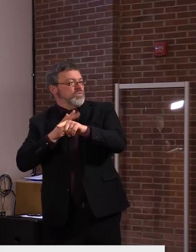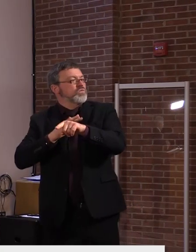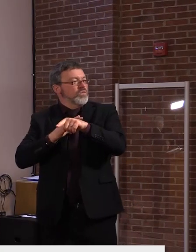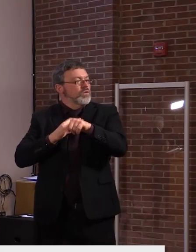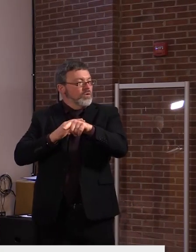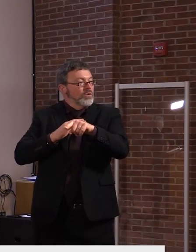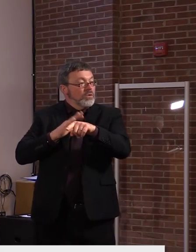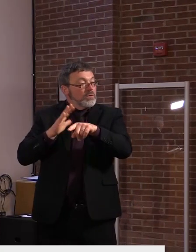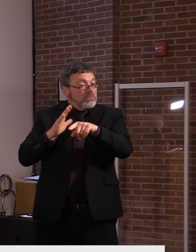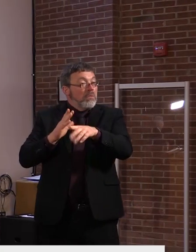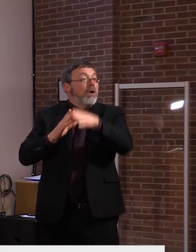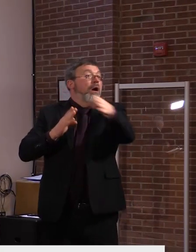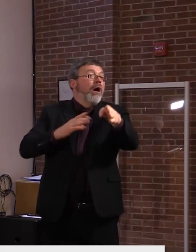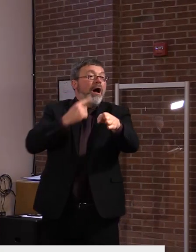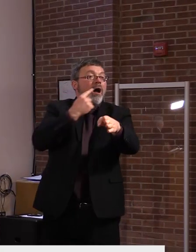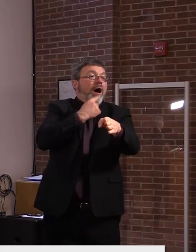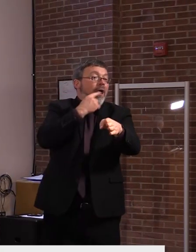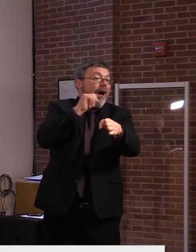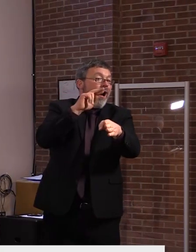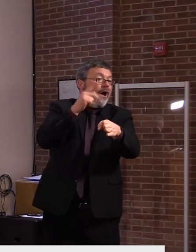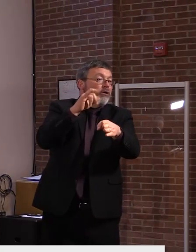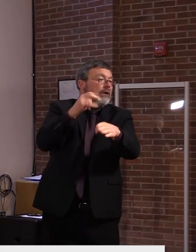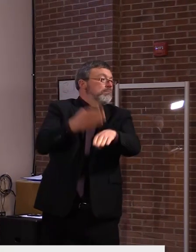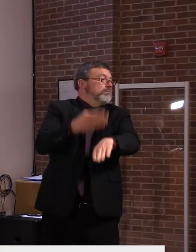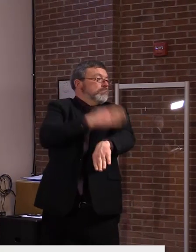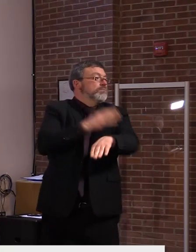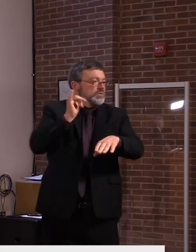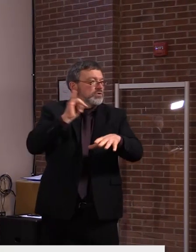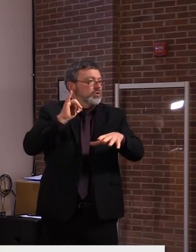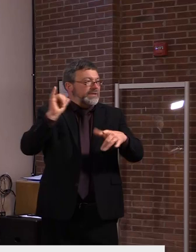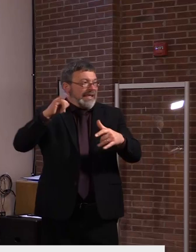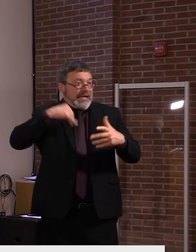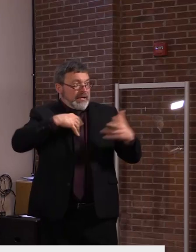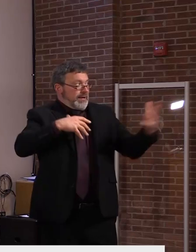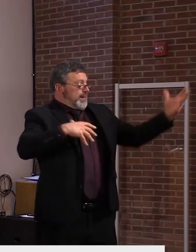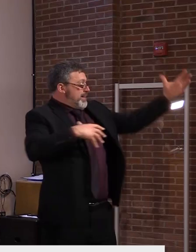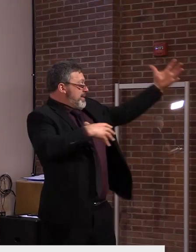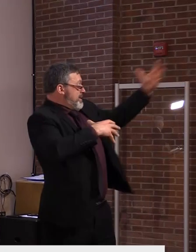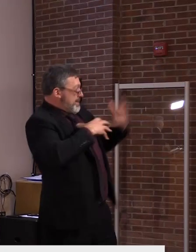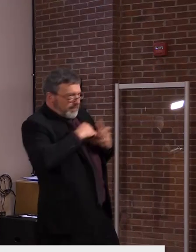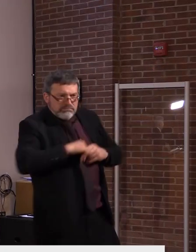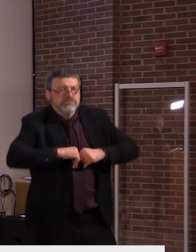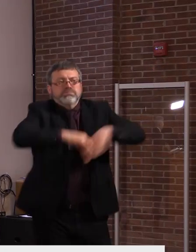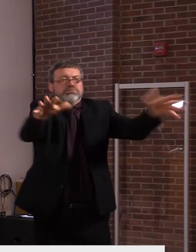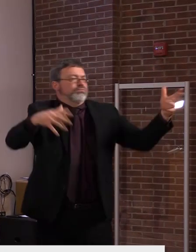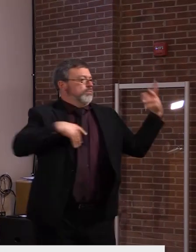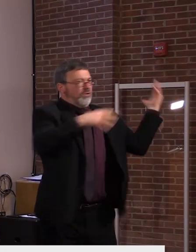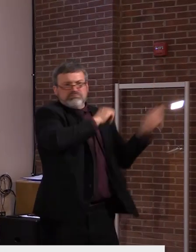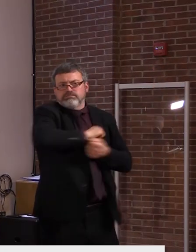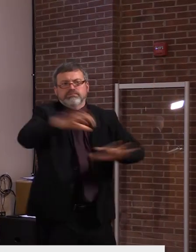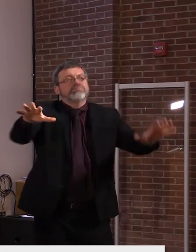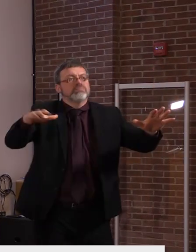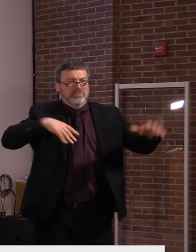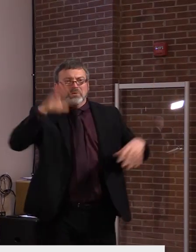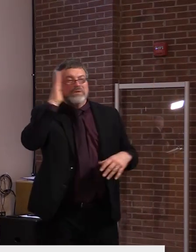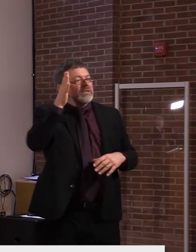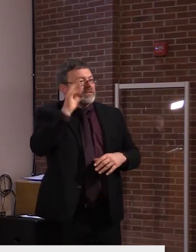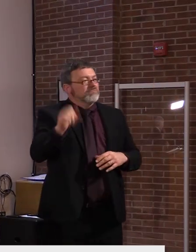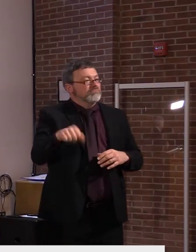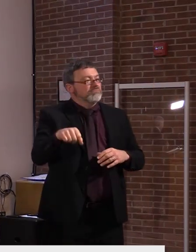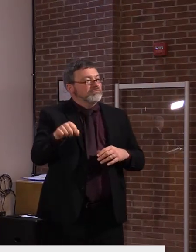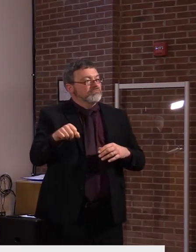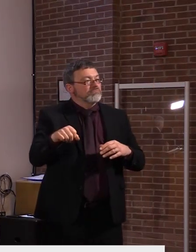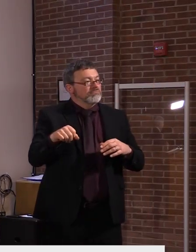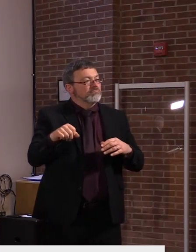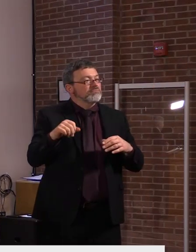try to introduce those. As soon as there's a supply chain that's reliable, we don't really have a supply chain that's reliable. The